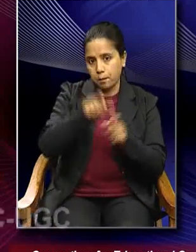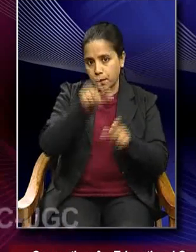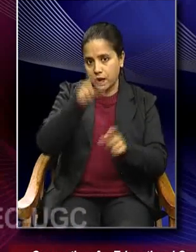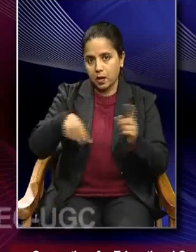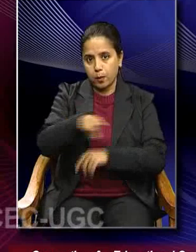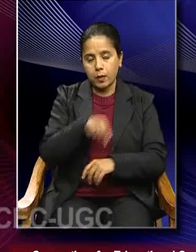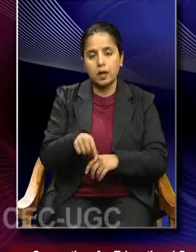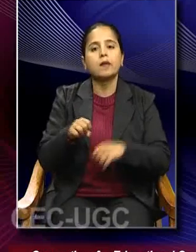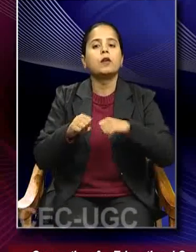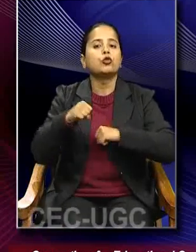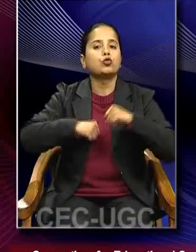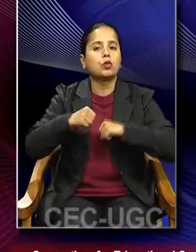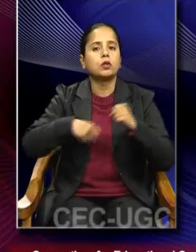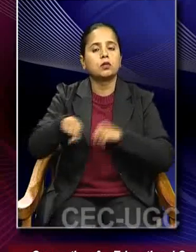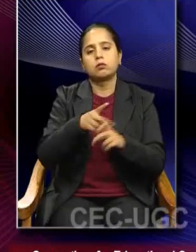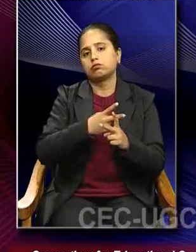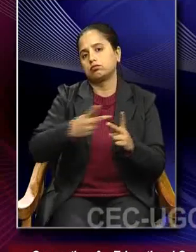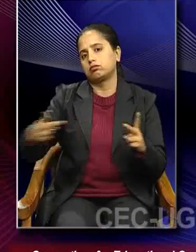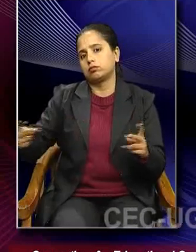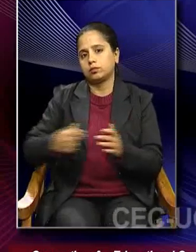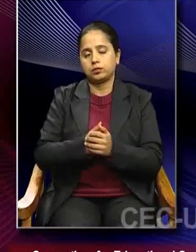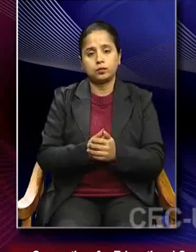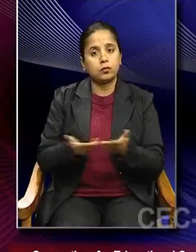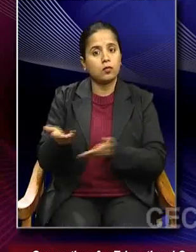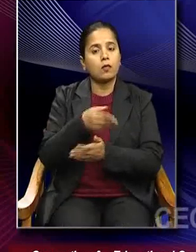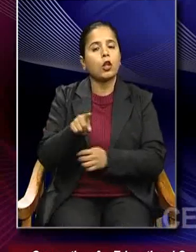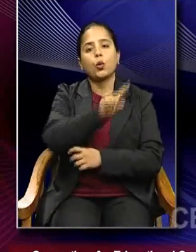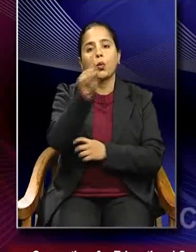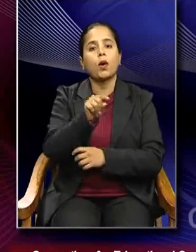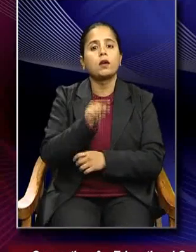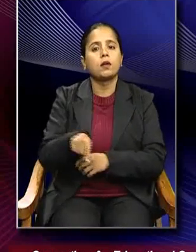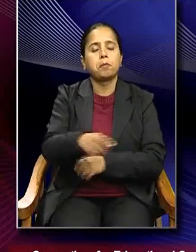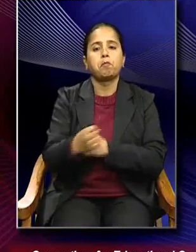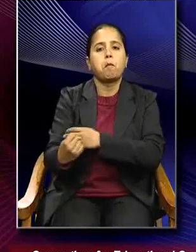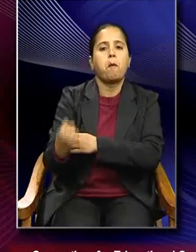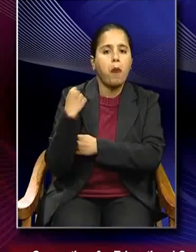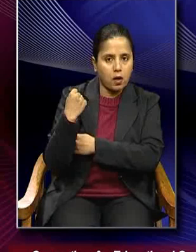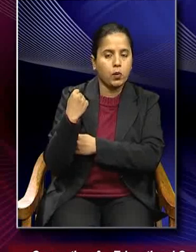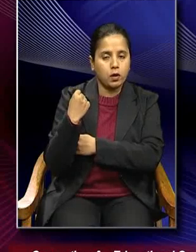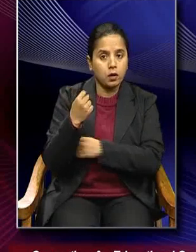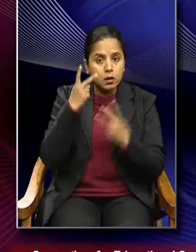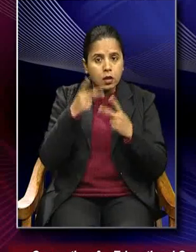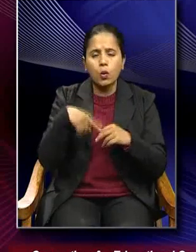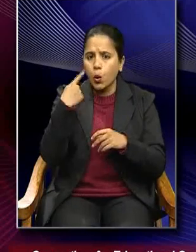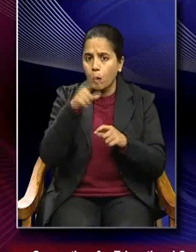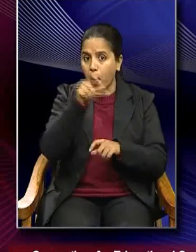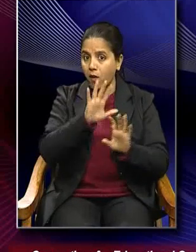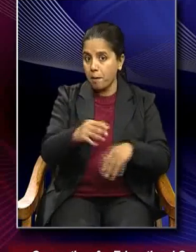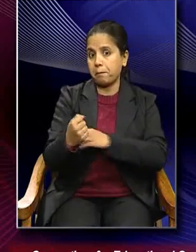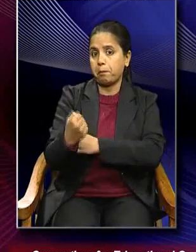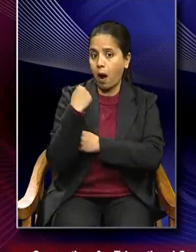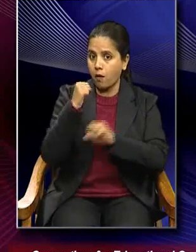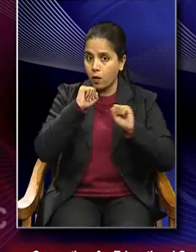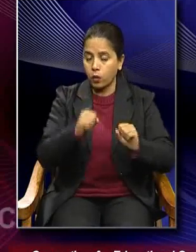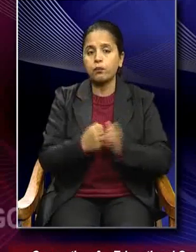to the structure are variant. So there is a question of power. Those who have power